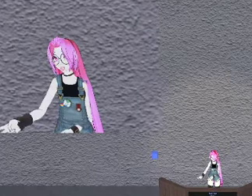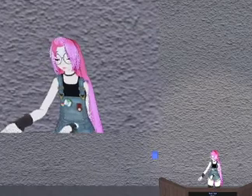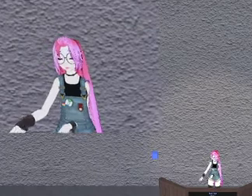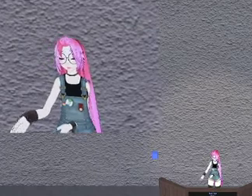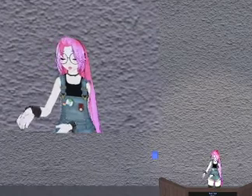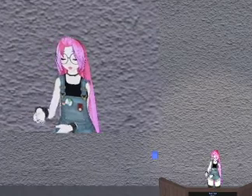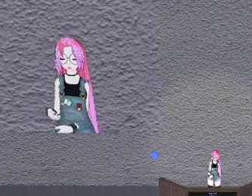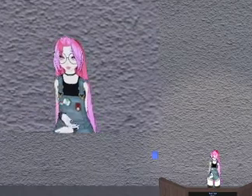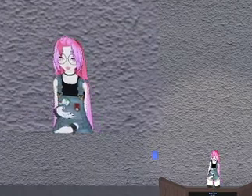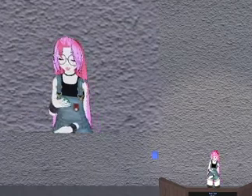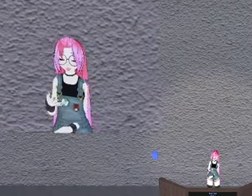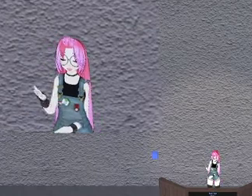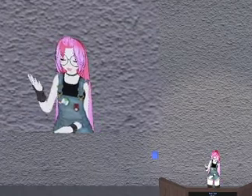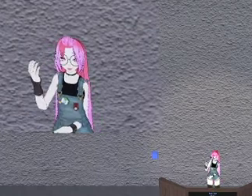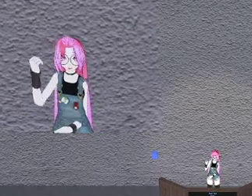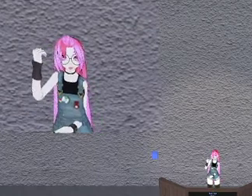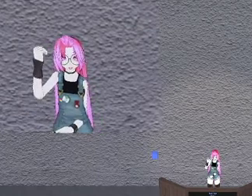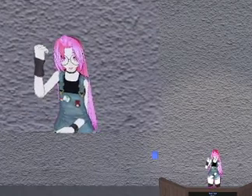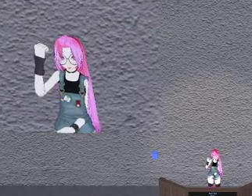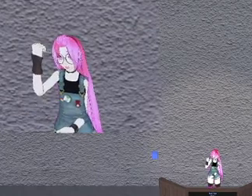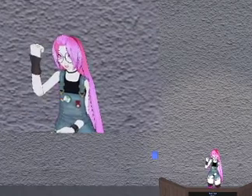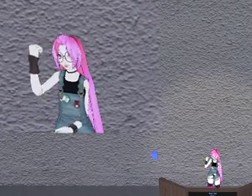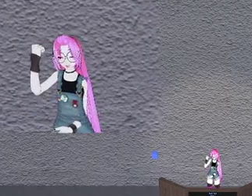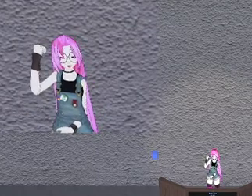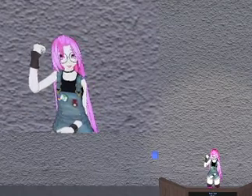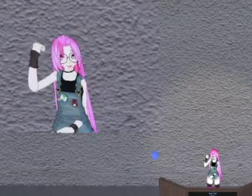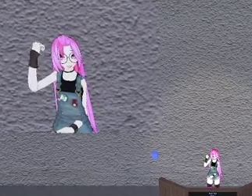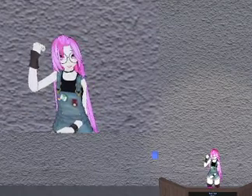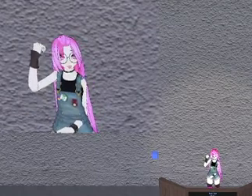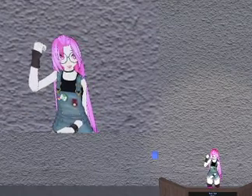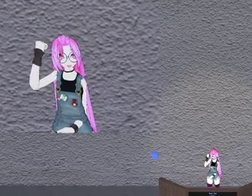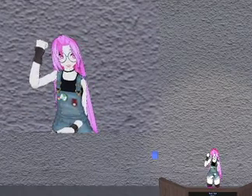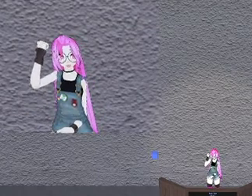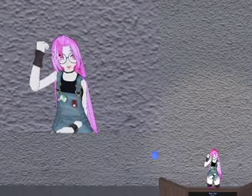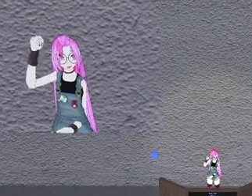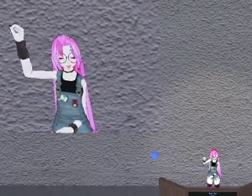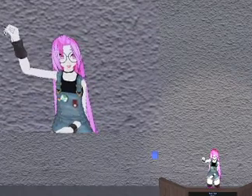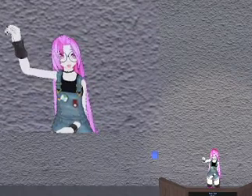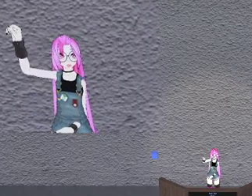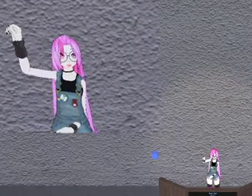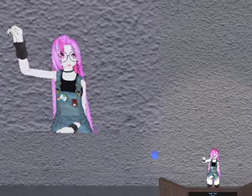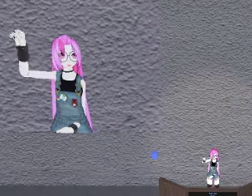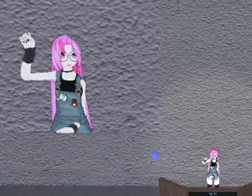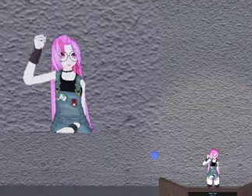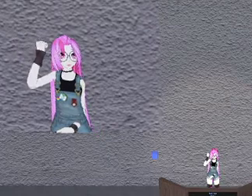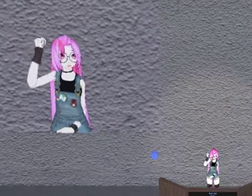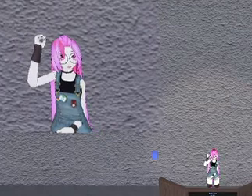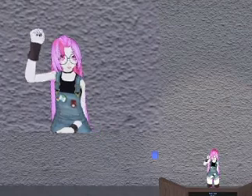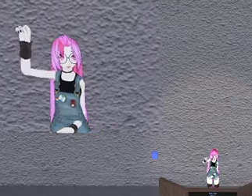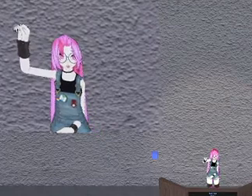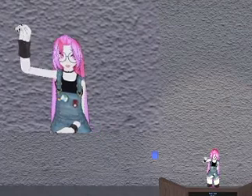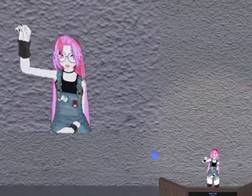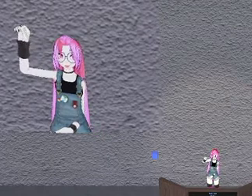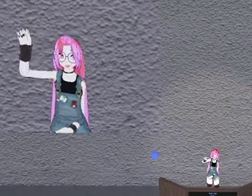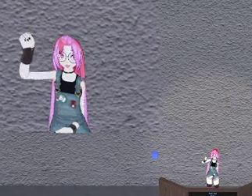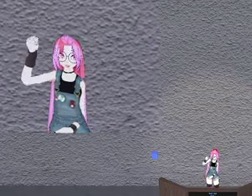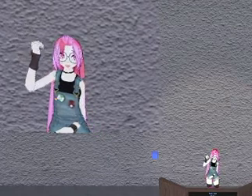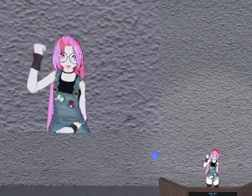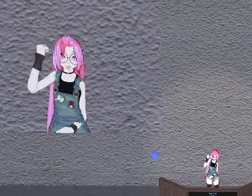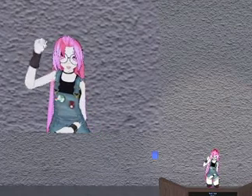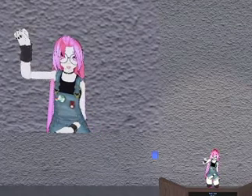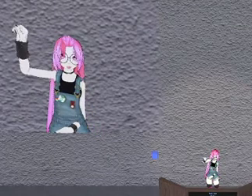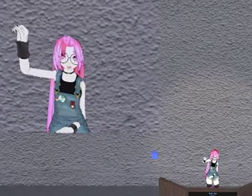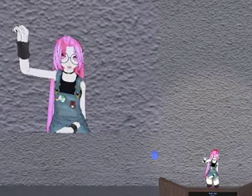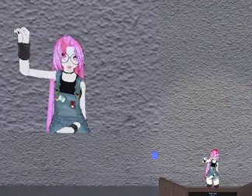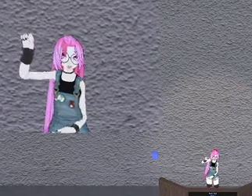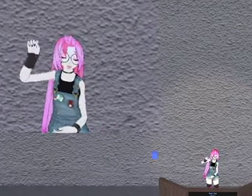a rebel. And she was like, "How do you sign that?" I learned so it's you have a fist like this and you quickly go out. Rebel. I kind of think of this